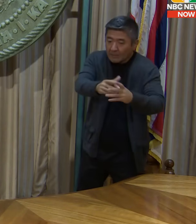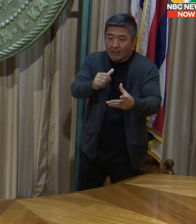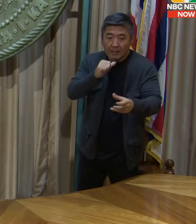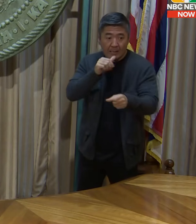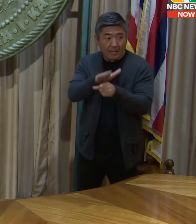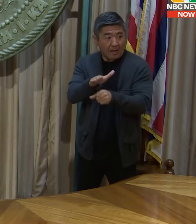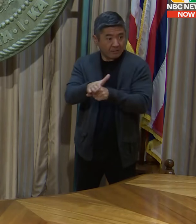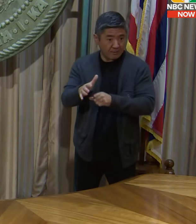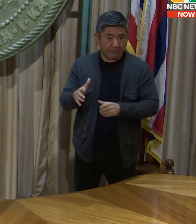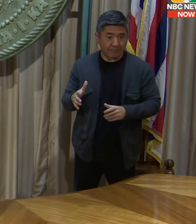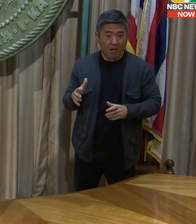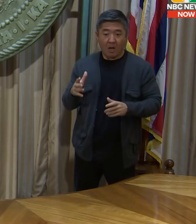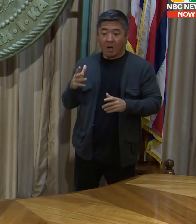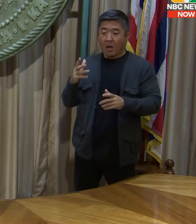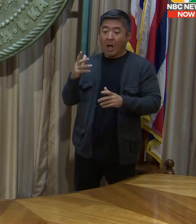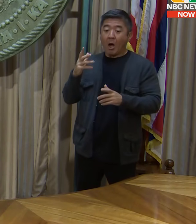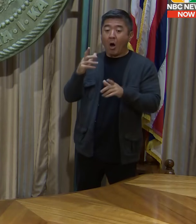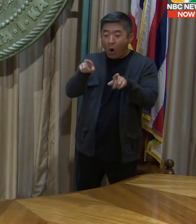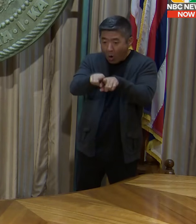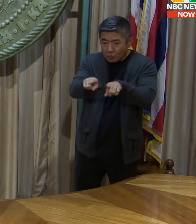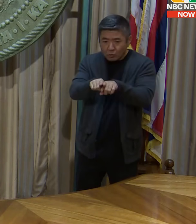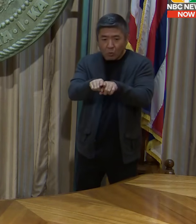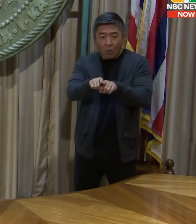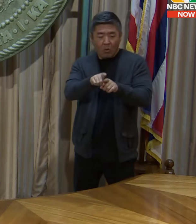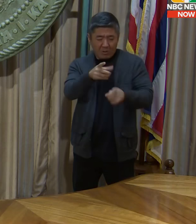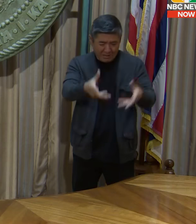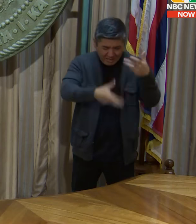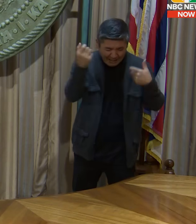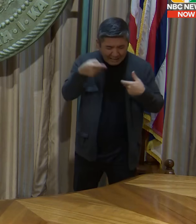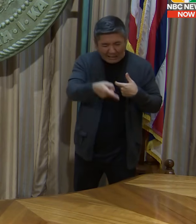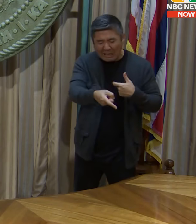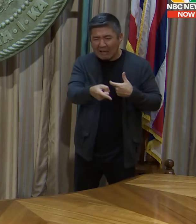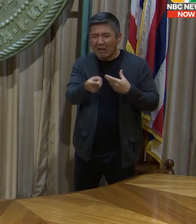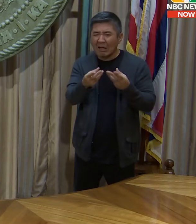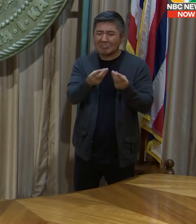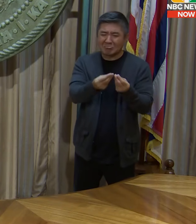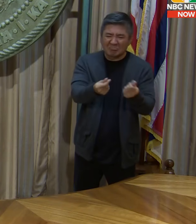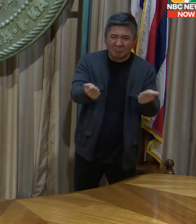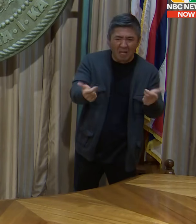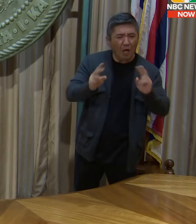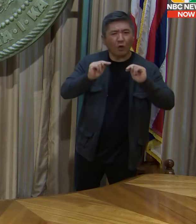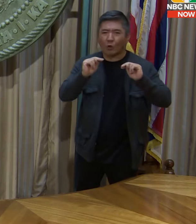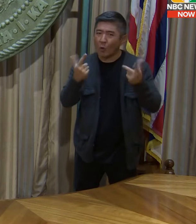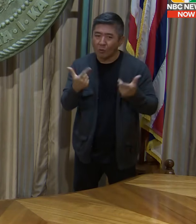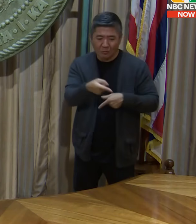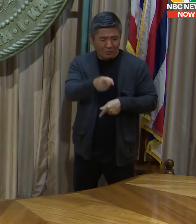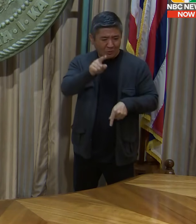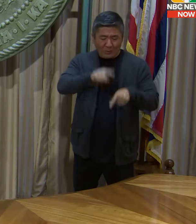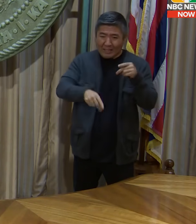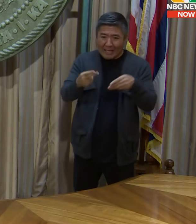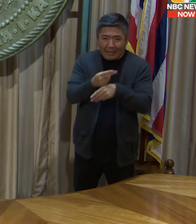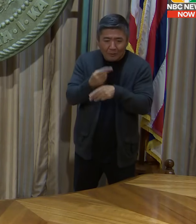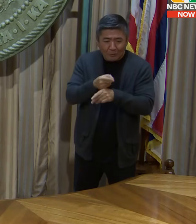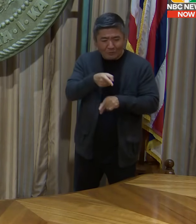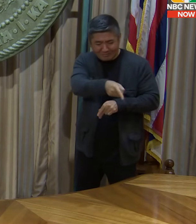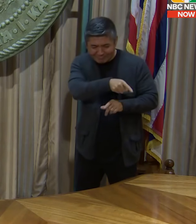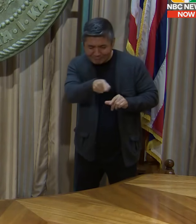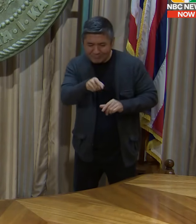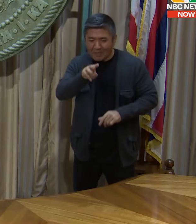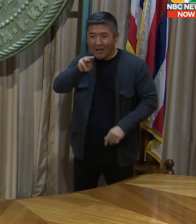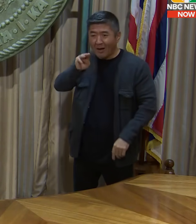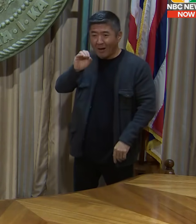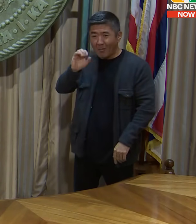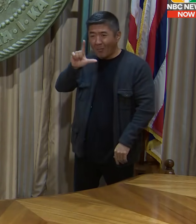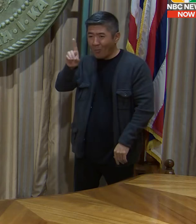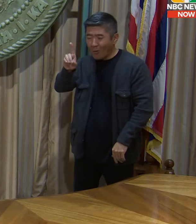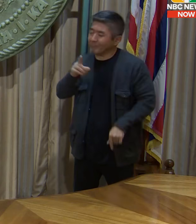stockpiles, of course, some of it just wasn't sufficient anymore. Some of it had mold on it. We had to make sure we didn't use anything that would hurt our healthcare providers. The